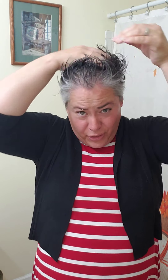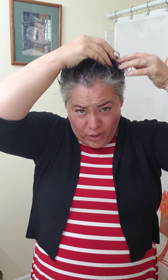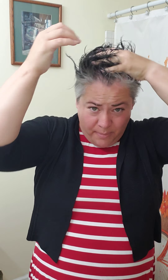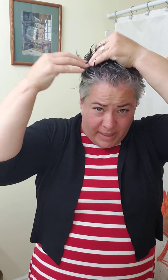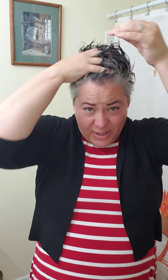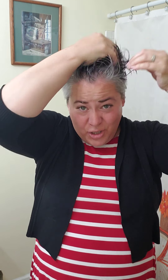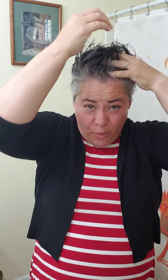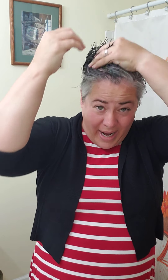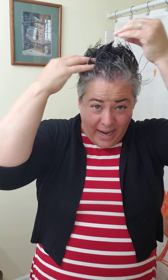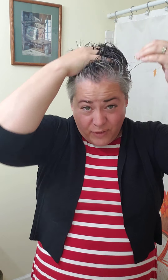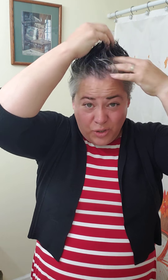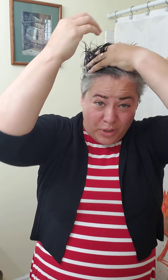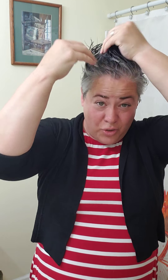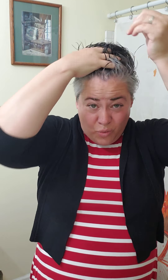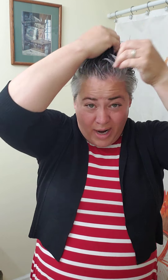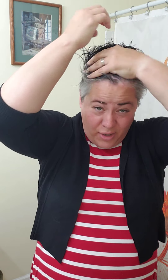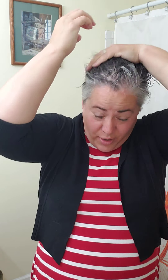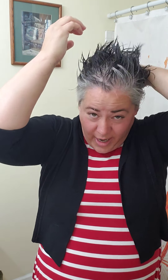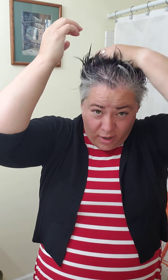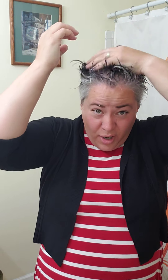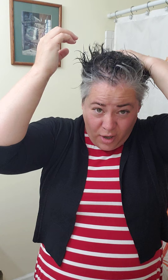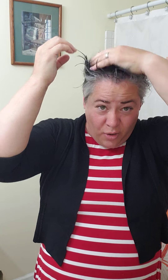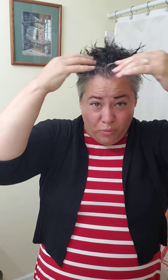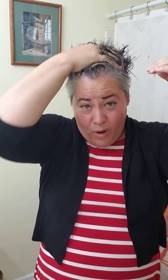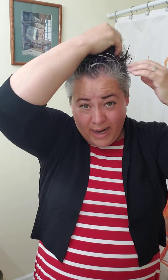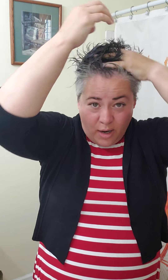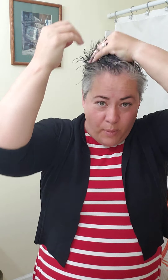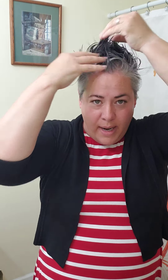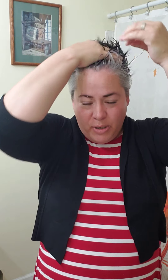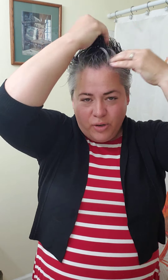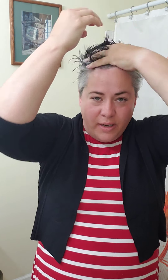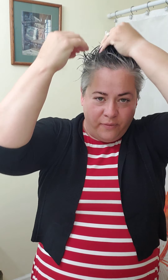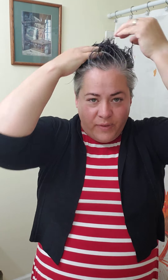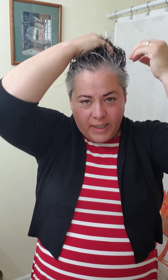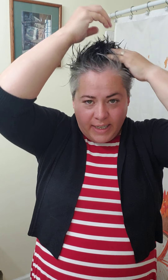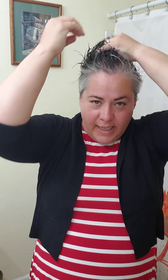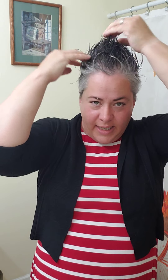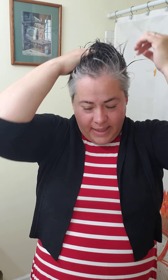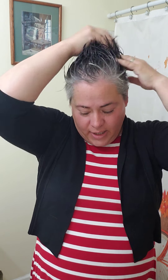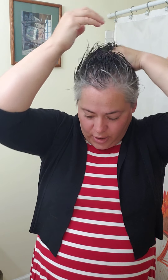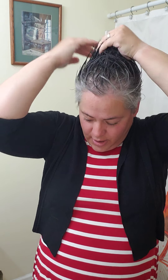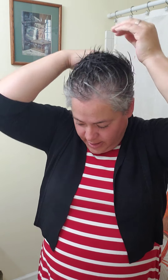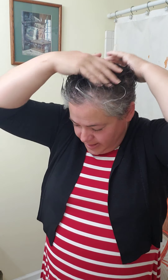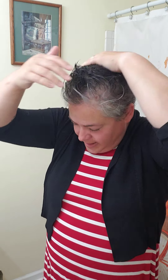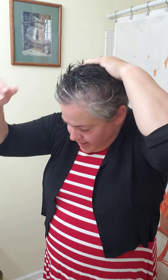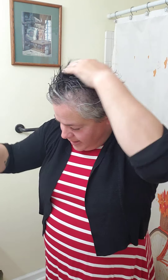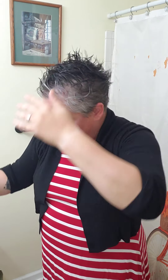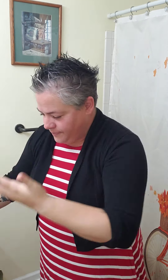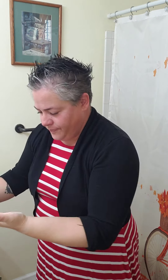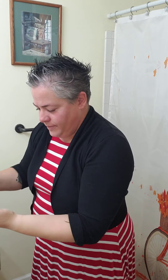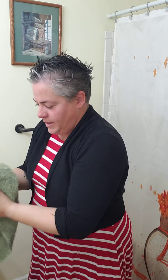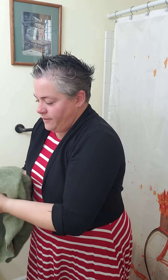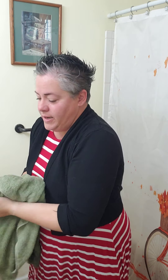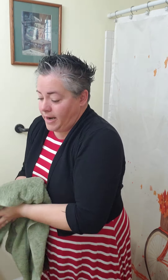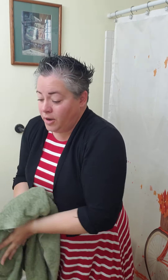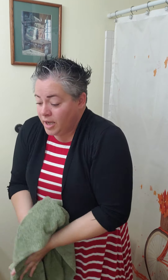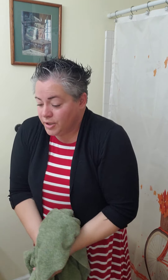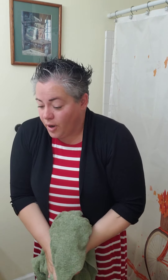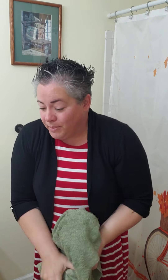30 minutes. You don't have to, you can dry your hair right away, but you can even feel it getting thicker even now. So I'm gonna